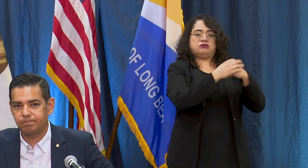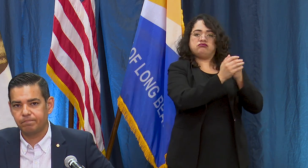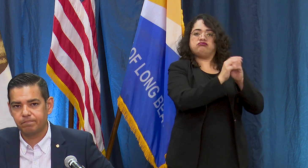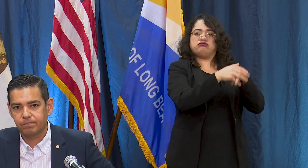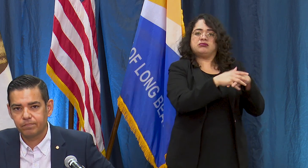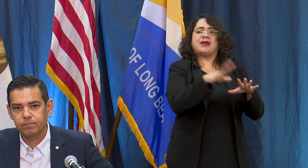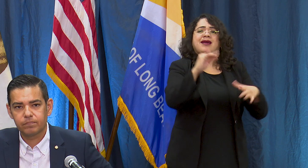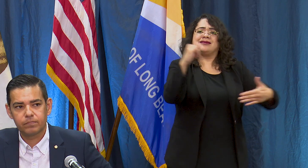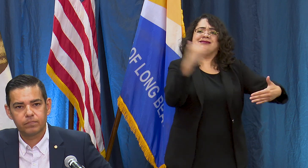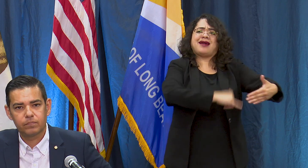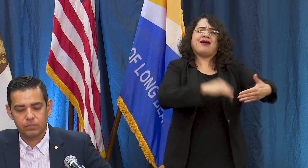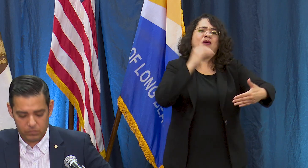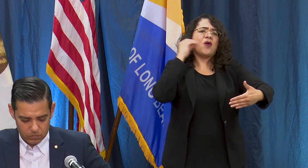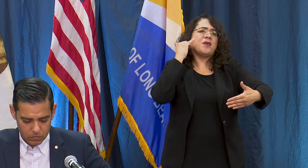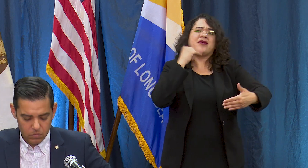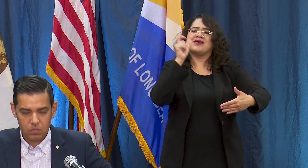can.